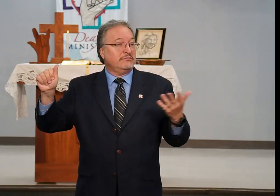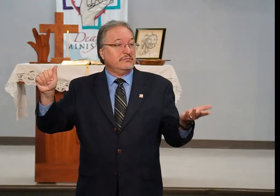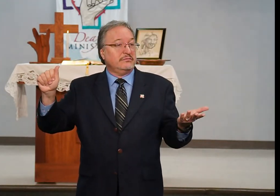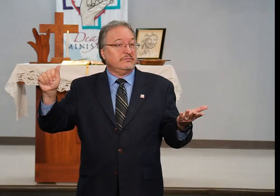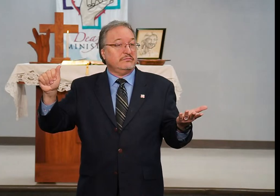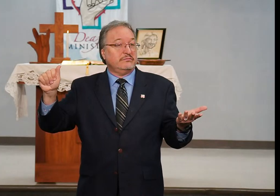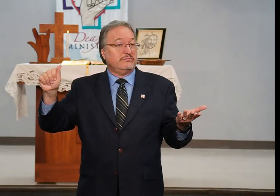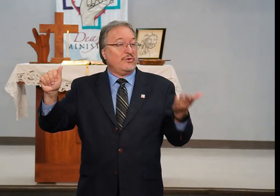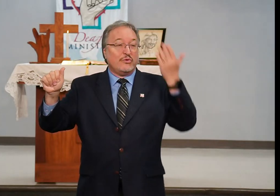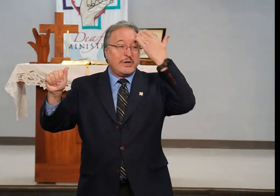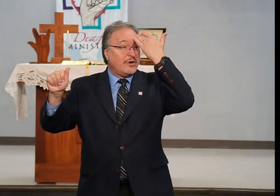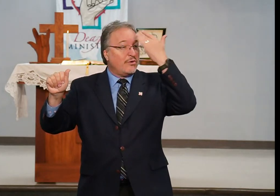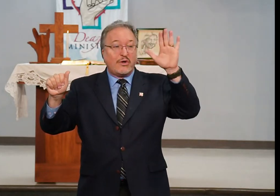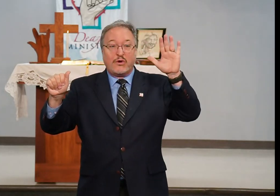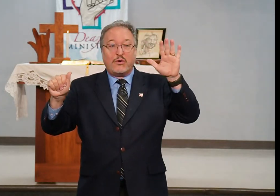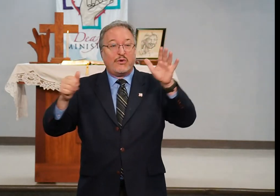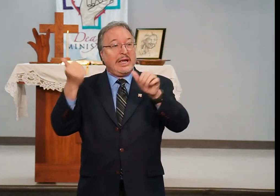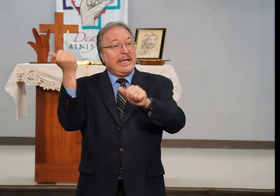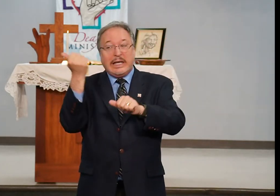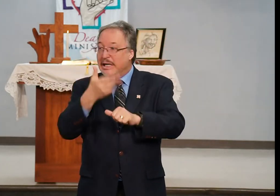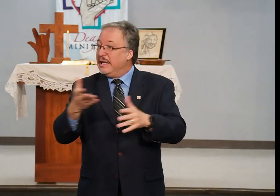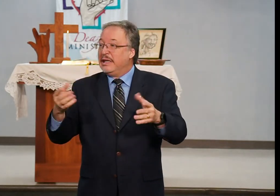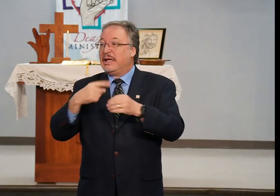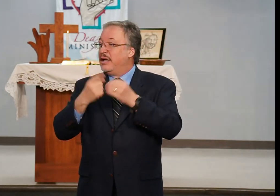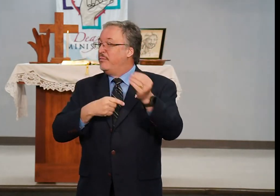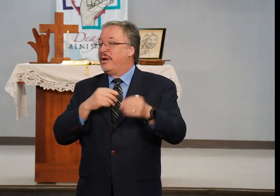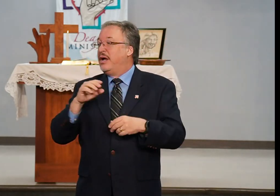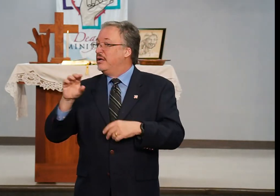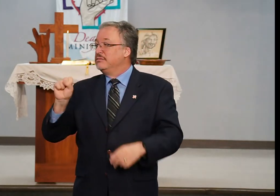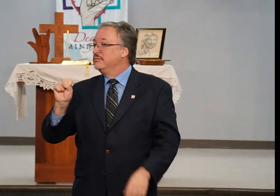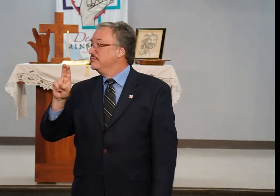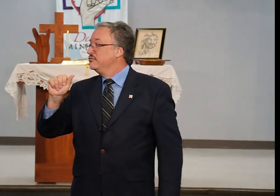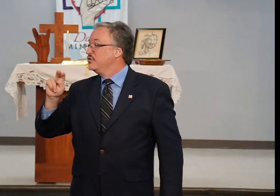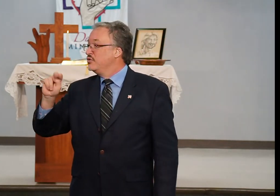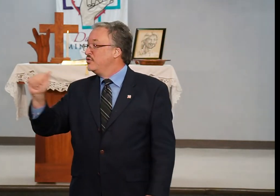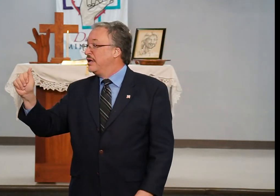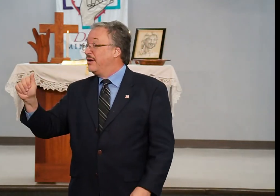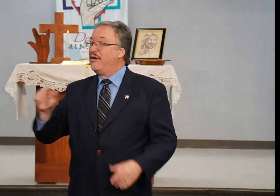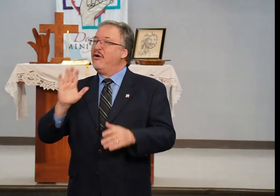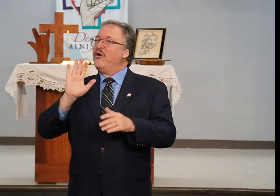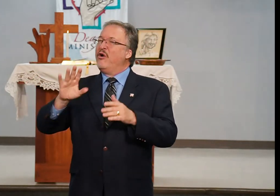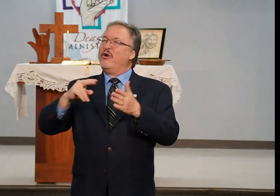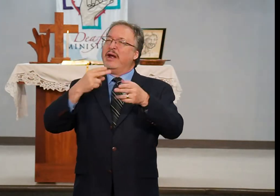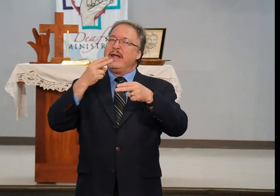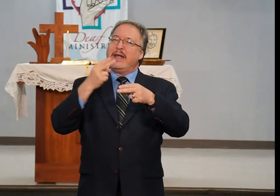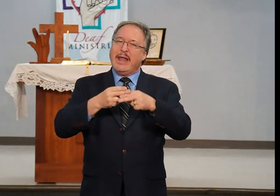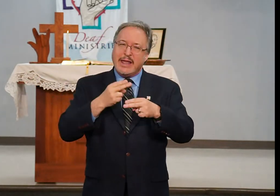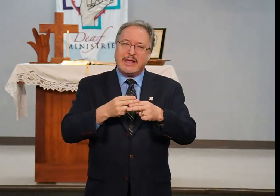Susanna, and we don't really know anything about Susanna, but she was